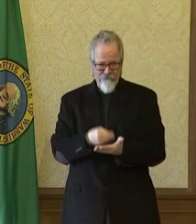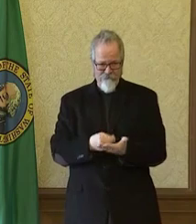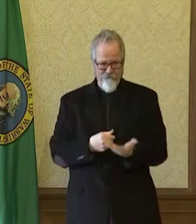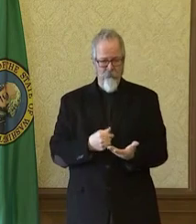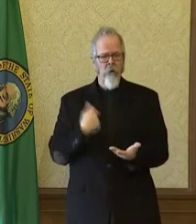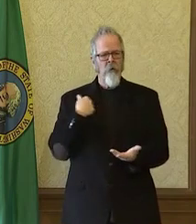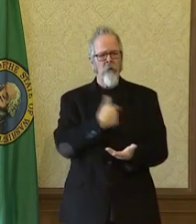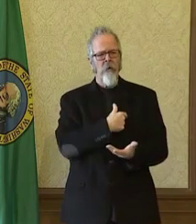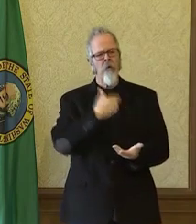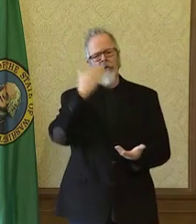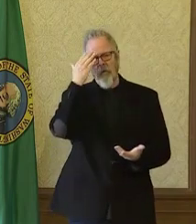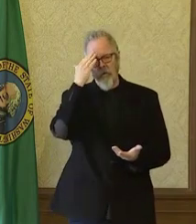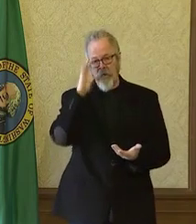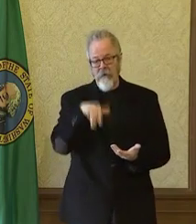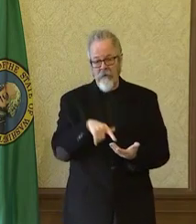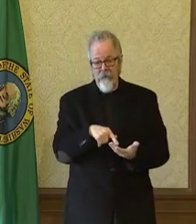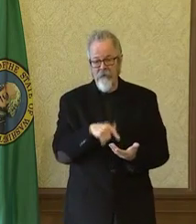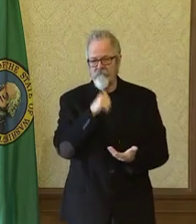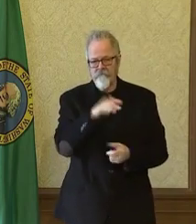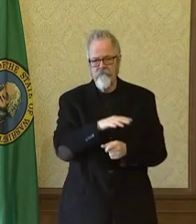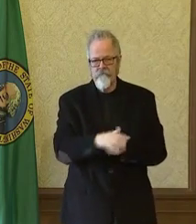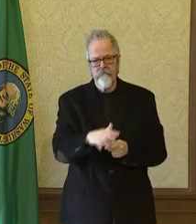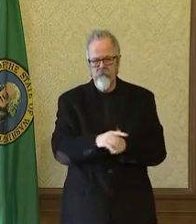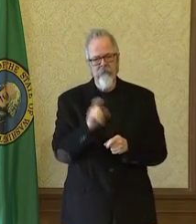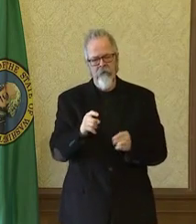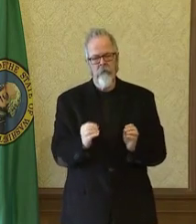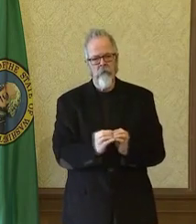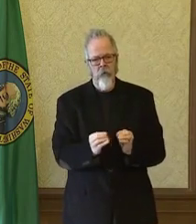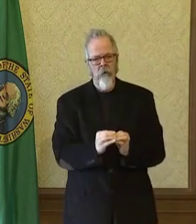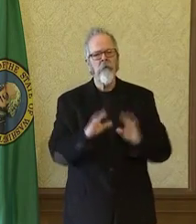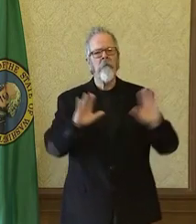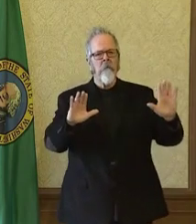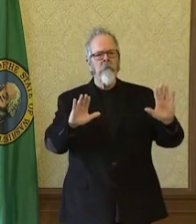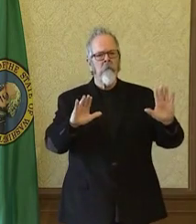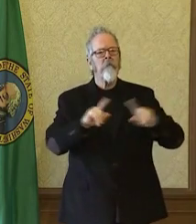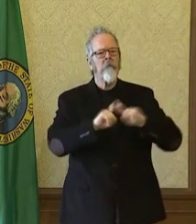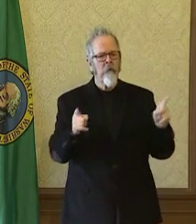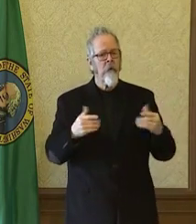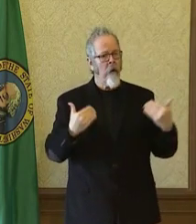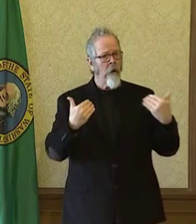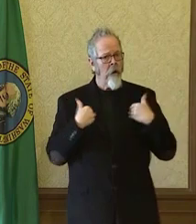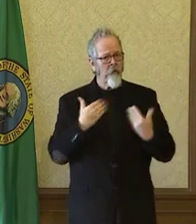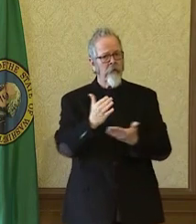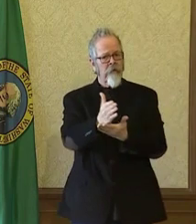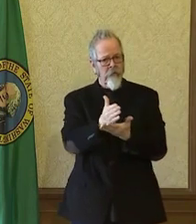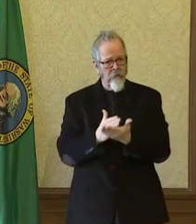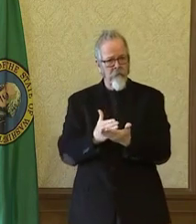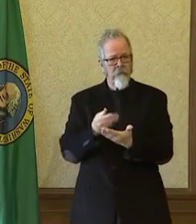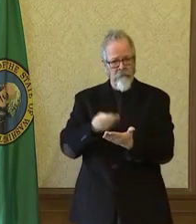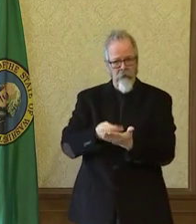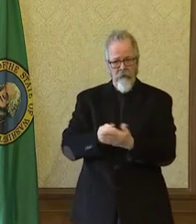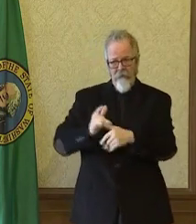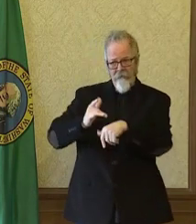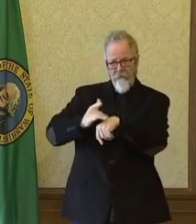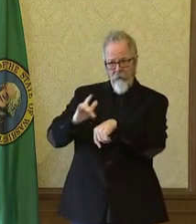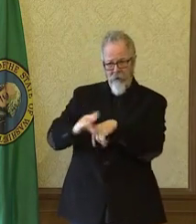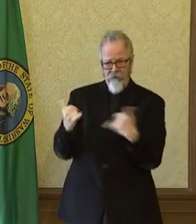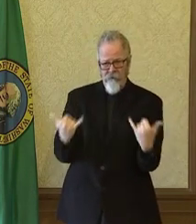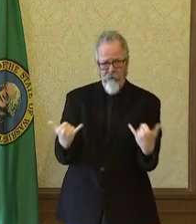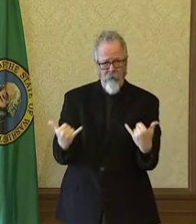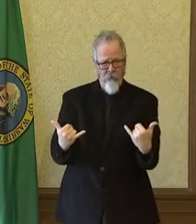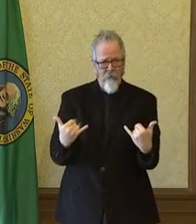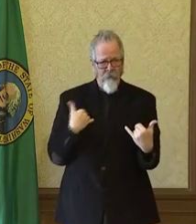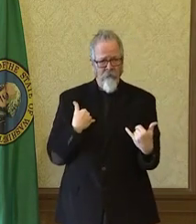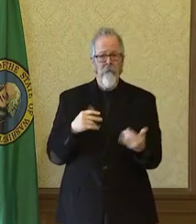with resources we have available now. We're pulling out all the stuff out chambers so that